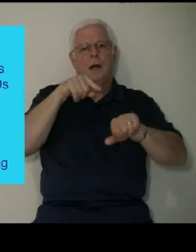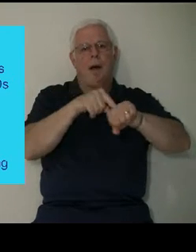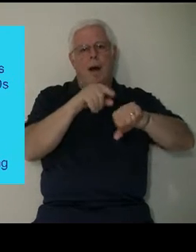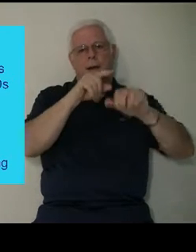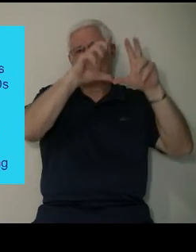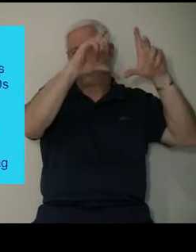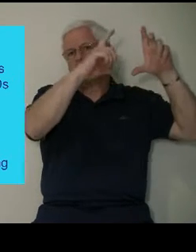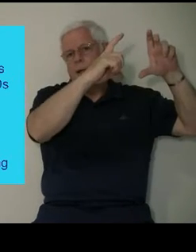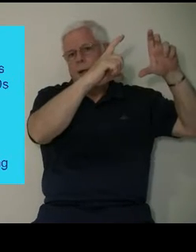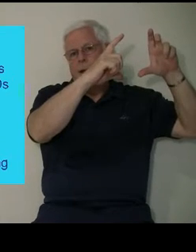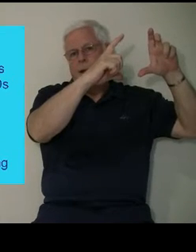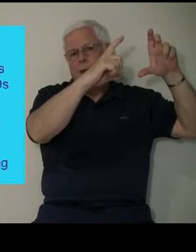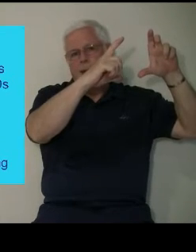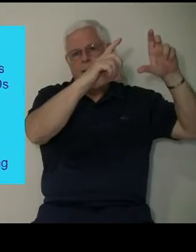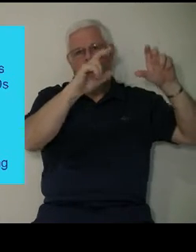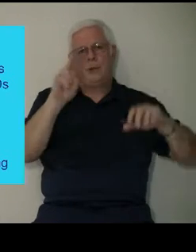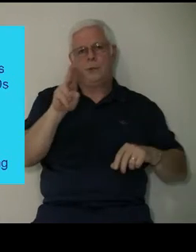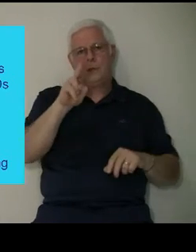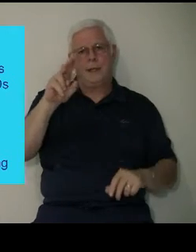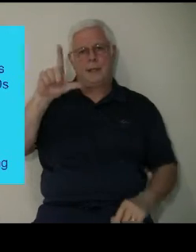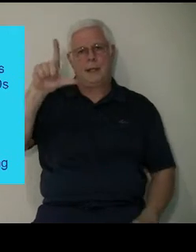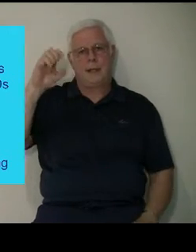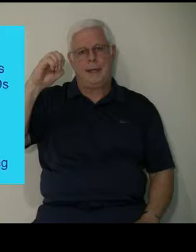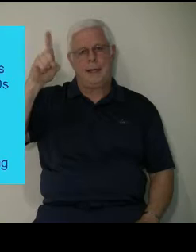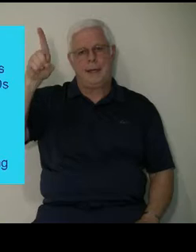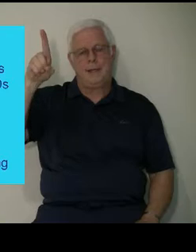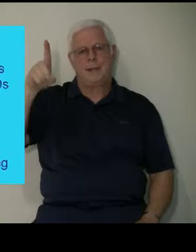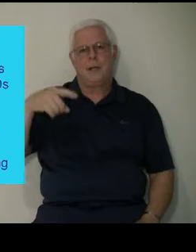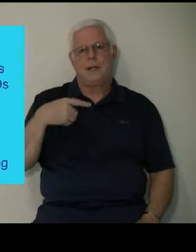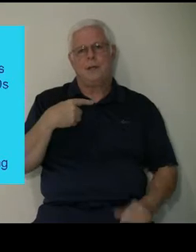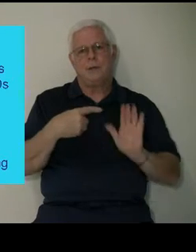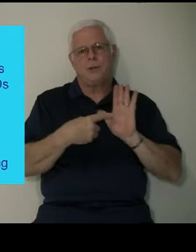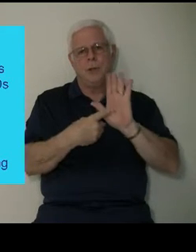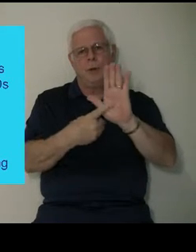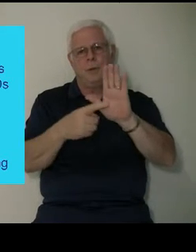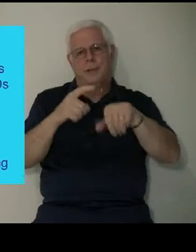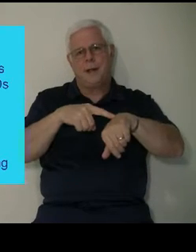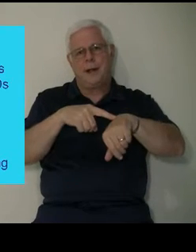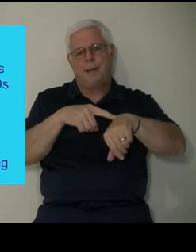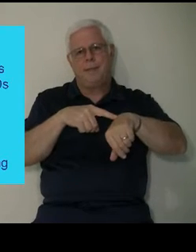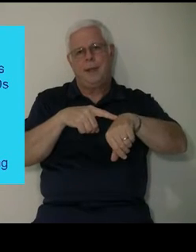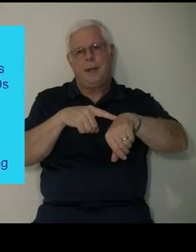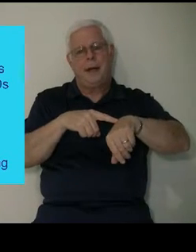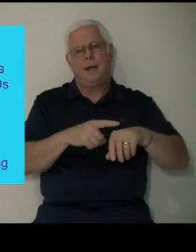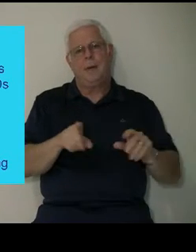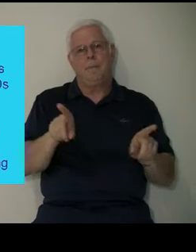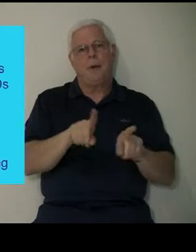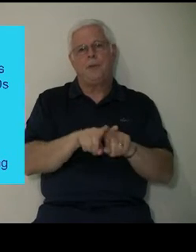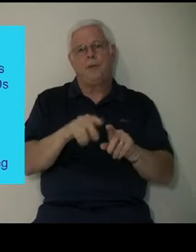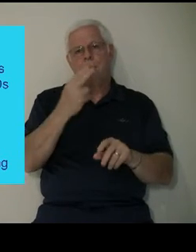clock that uses LEDs to show the time, and both